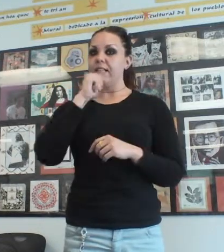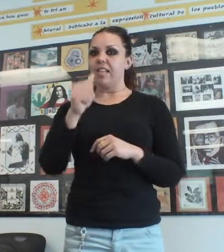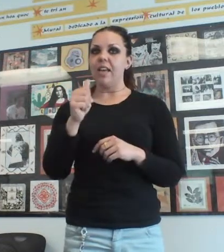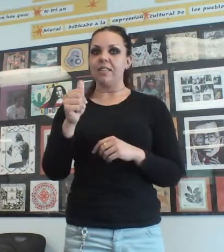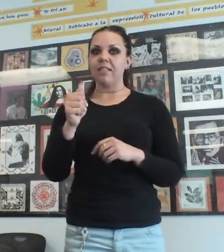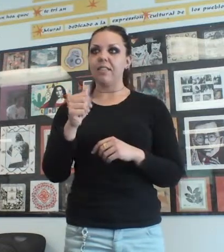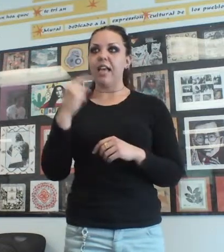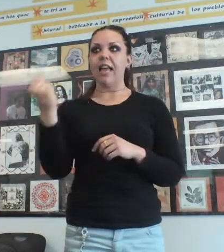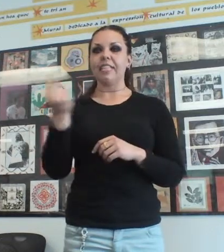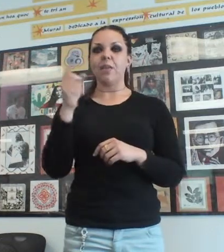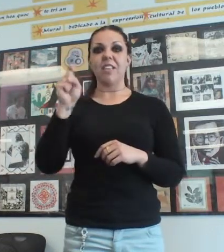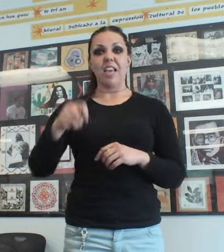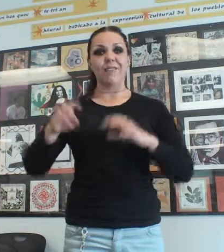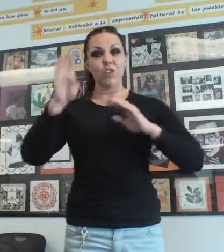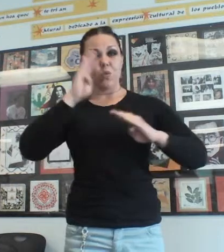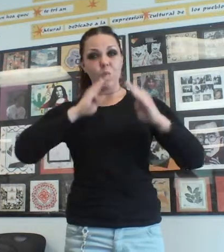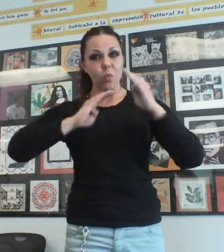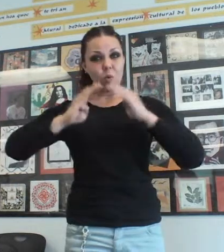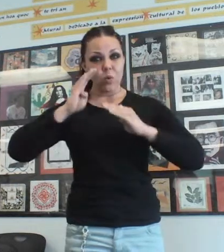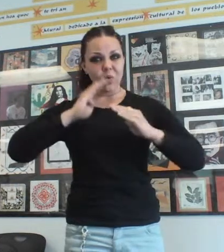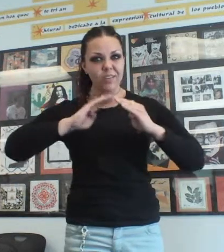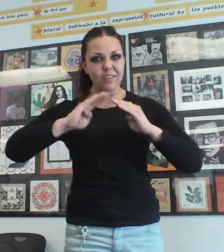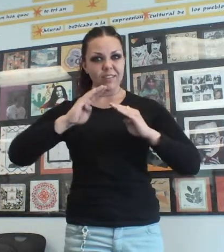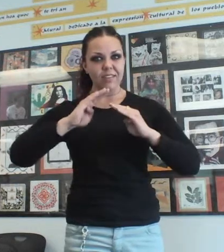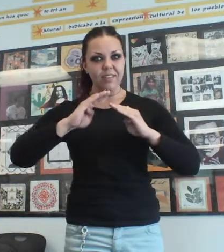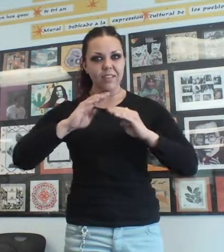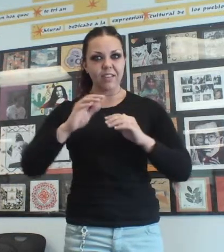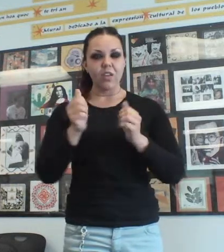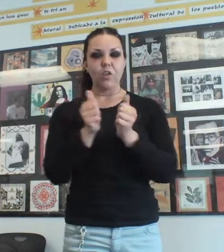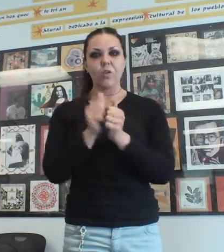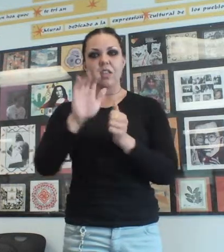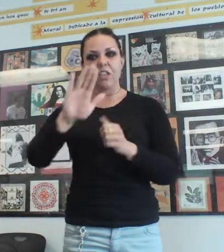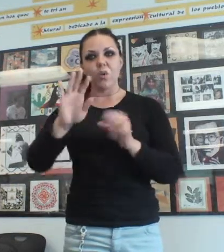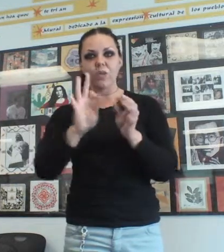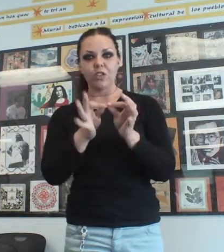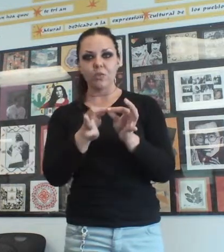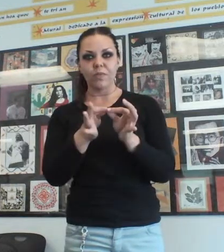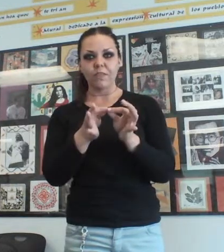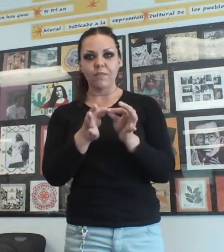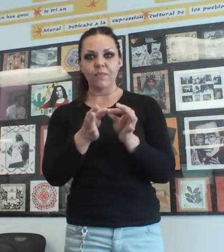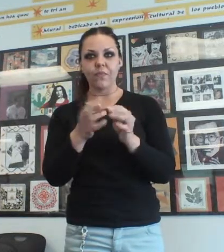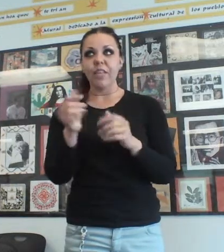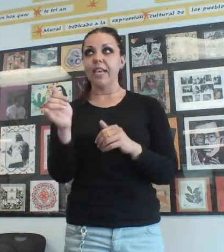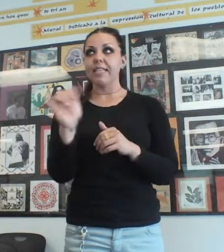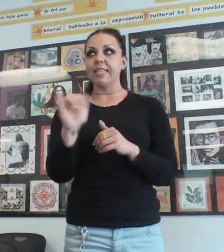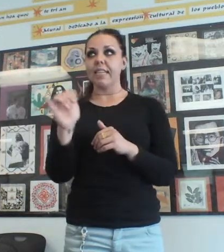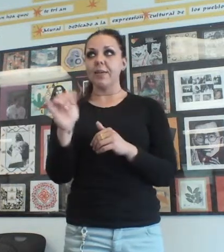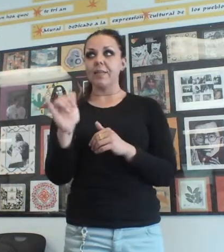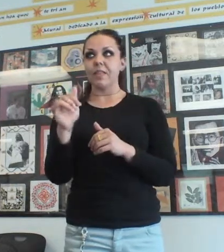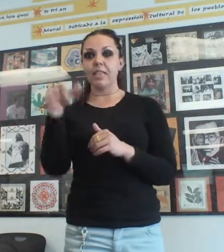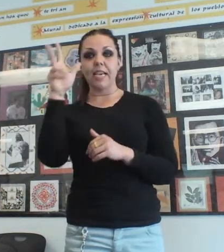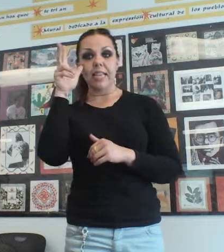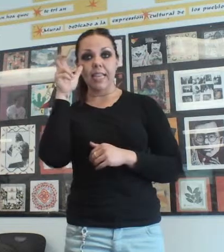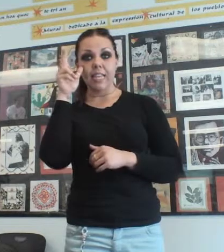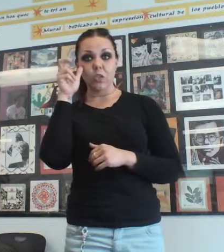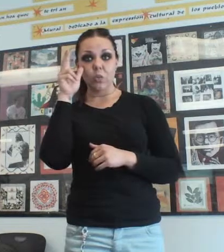ability to interpret. But does that make sense? Okay. Same thing this way. The very first thing I have to do is receive